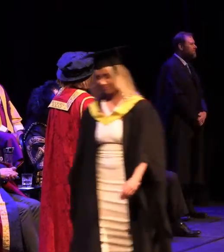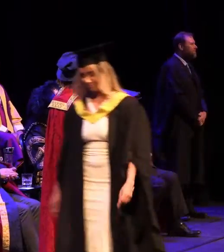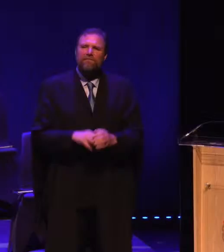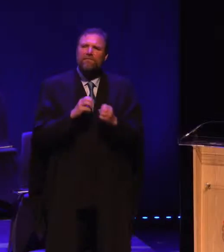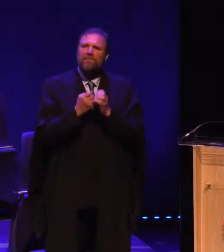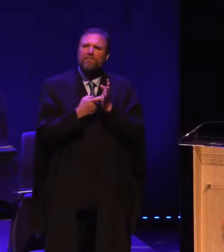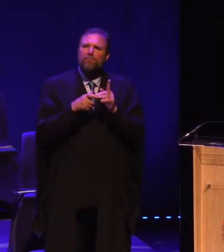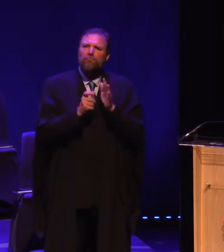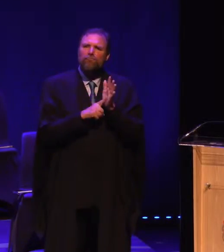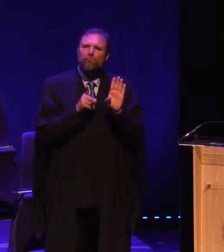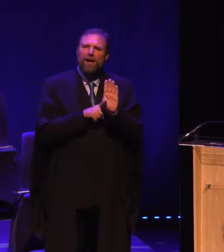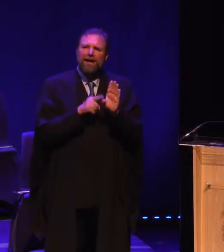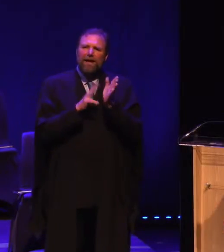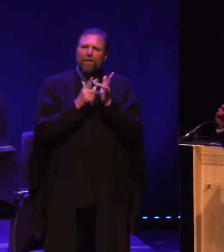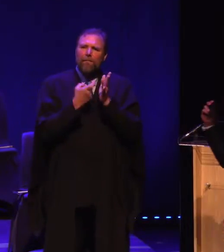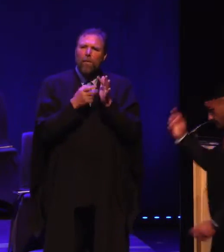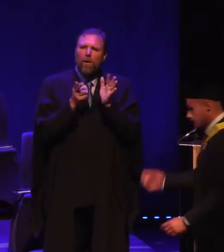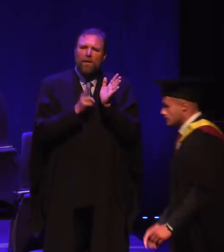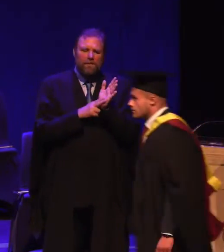Bradley Morgan.